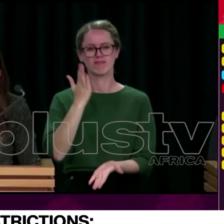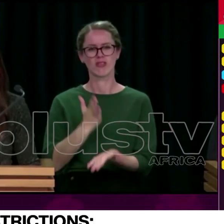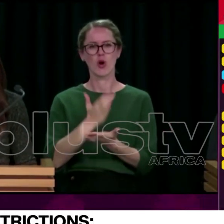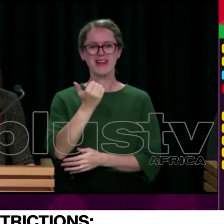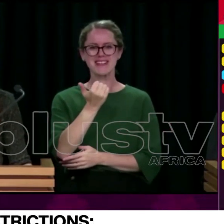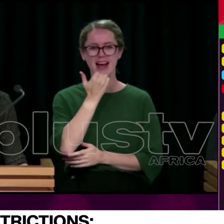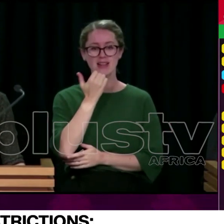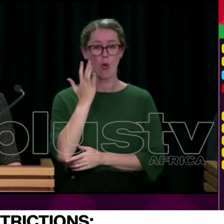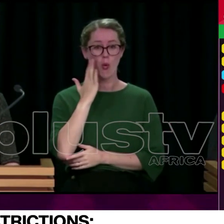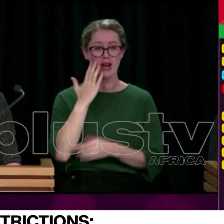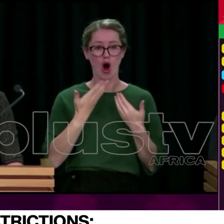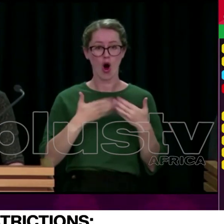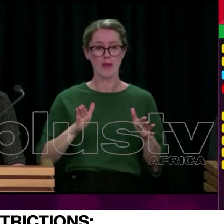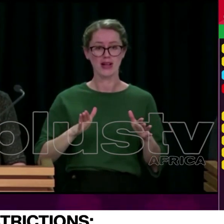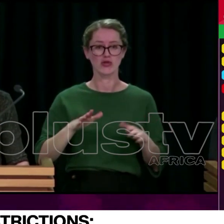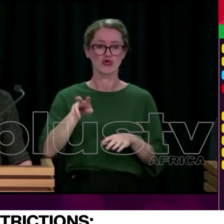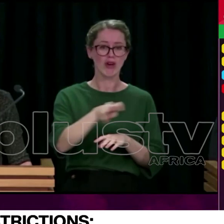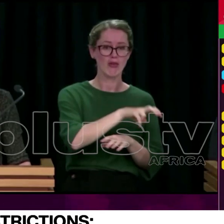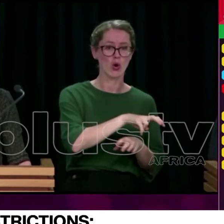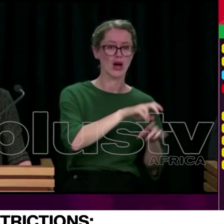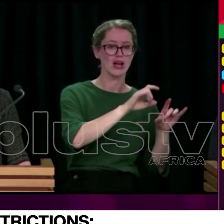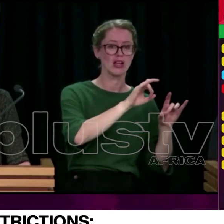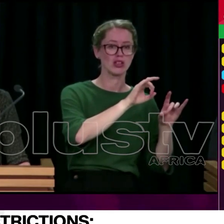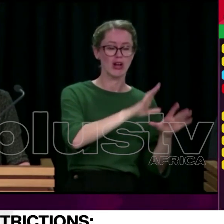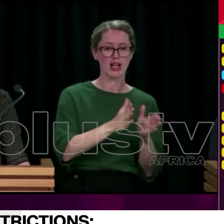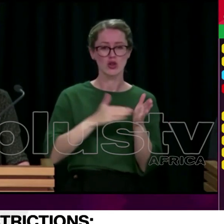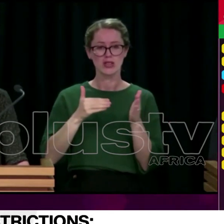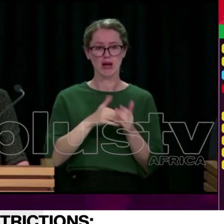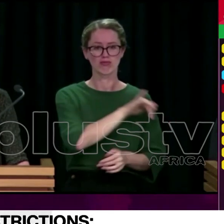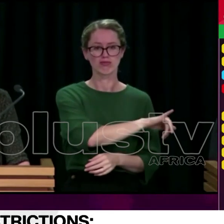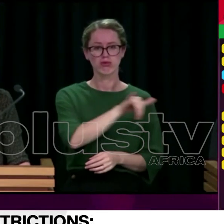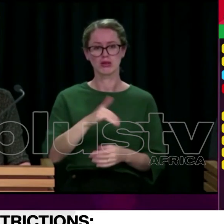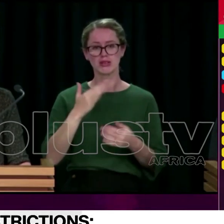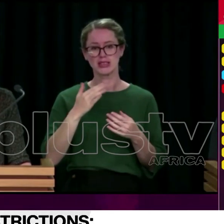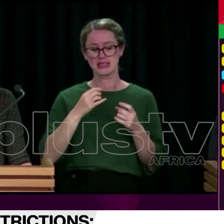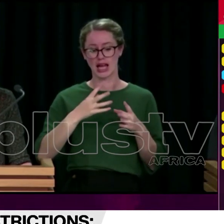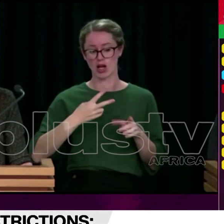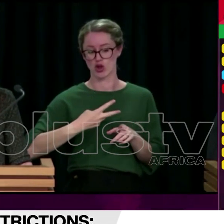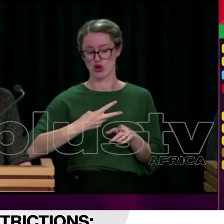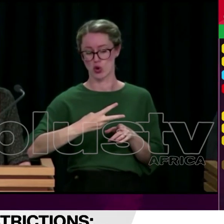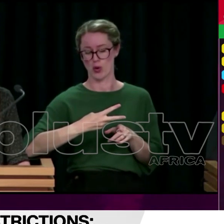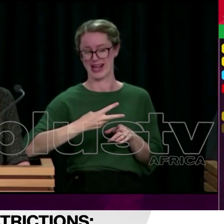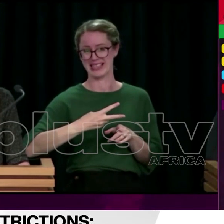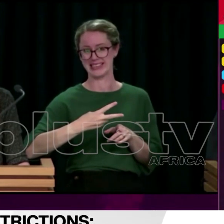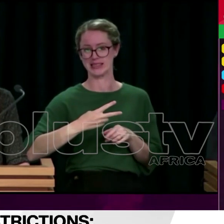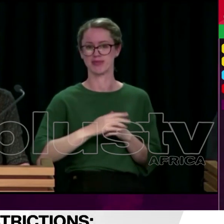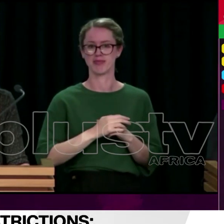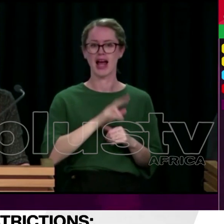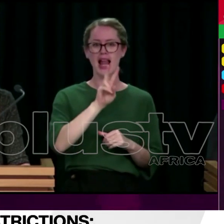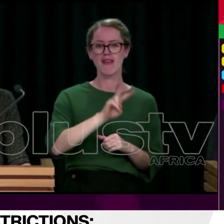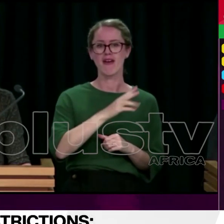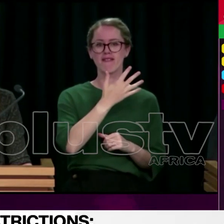that quarantine-free travel between New Zealand and Australia will commence in just under 2 weeks' time, from